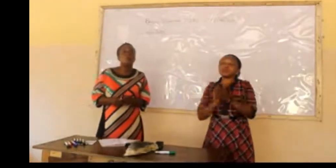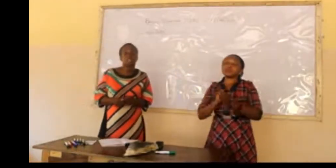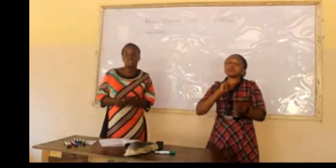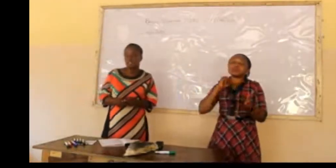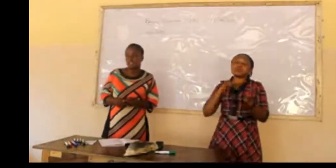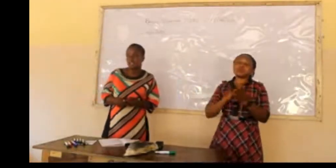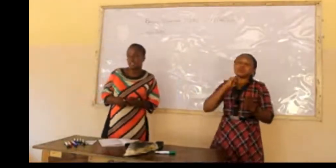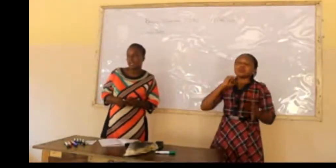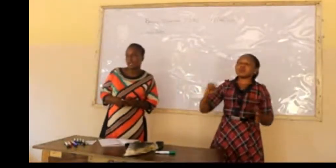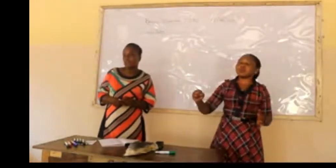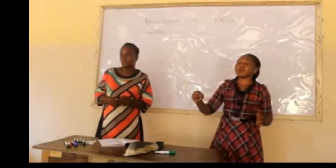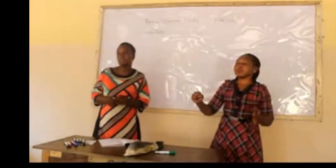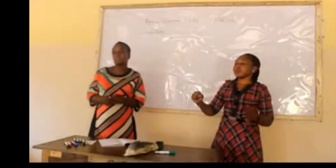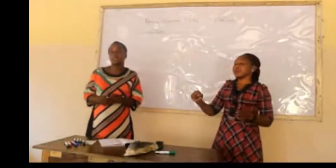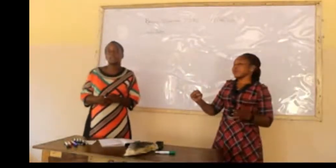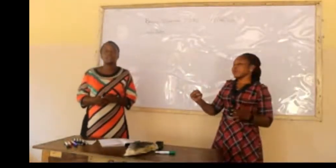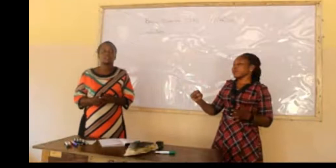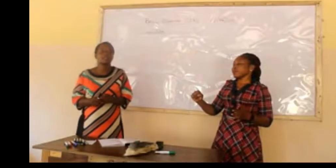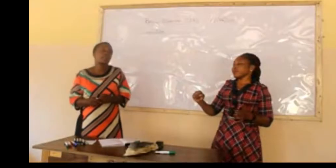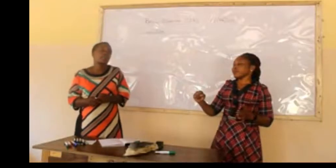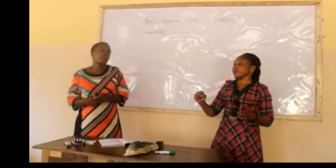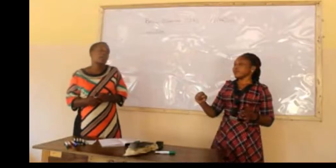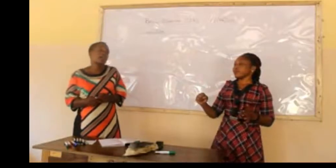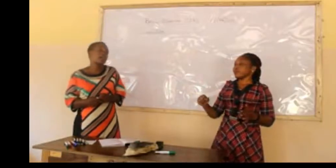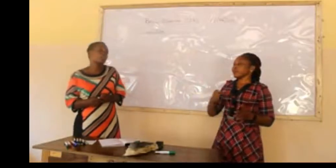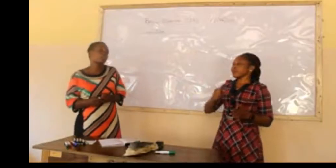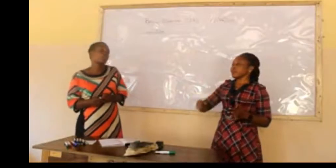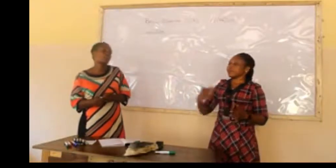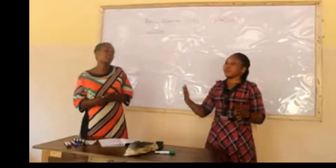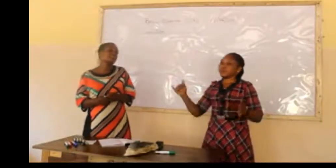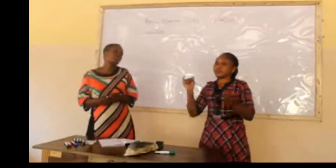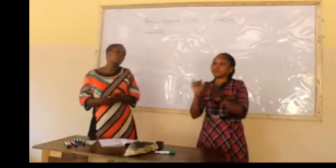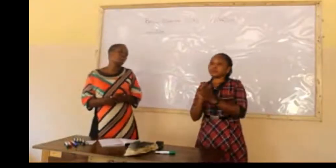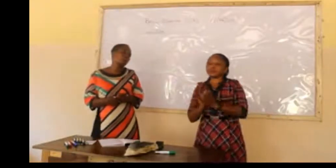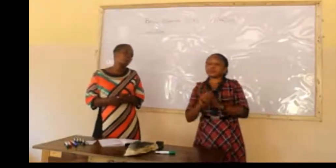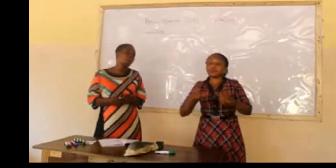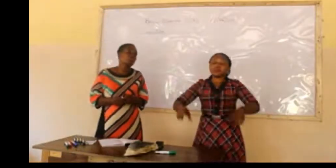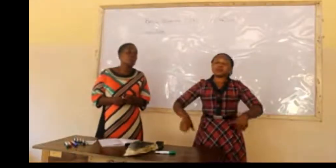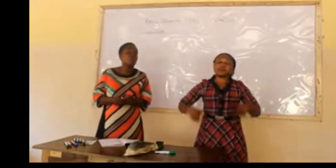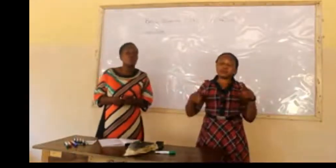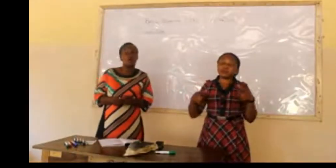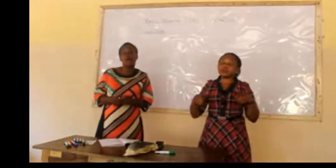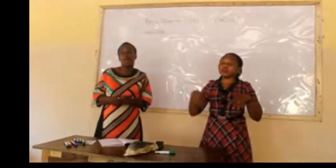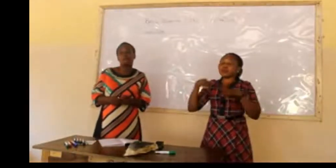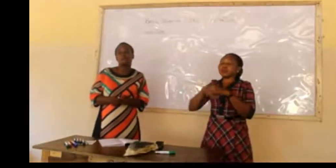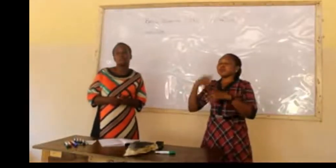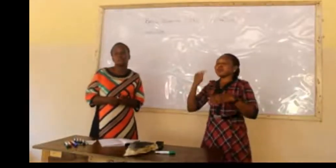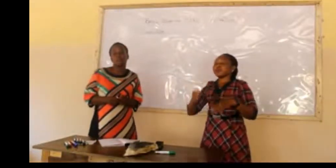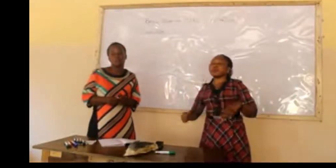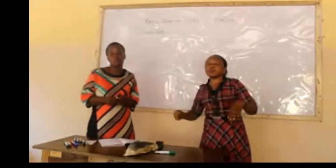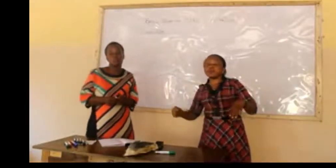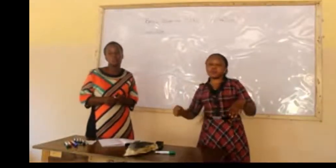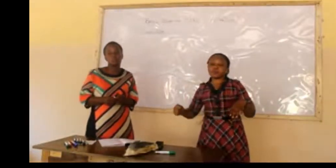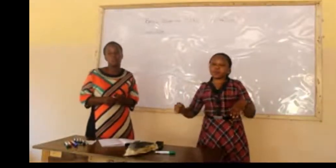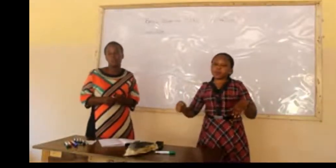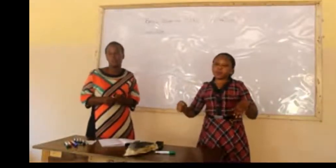two objects that are in contact and opposes the motion of one